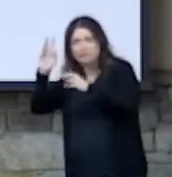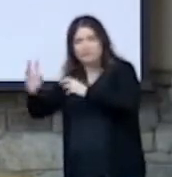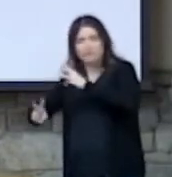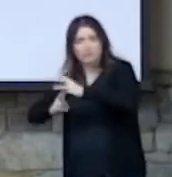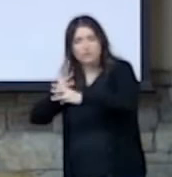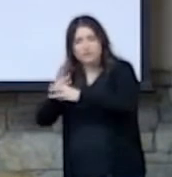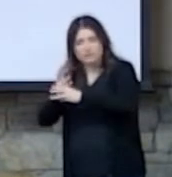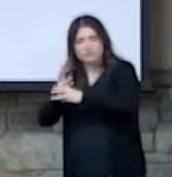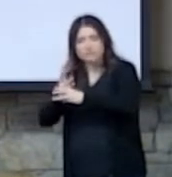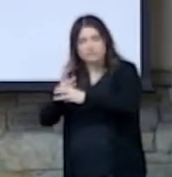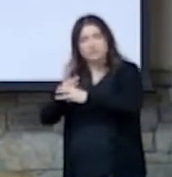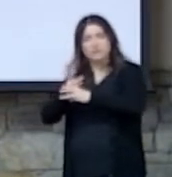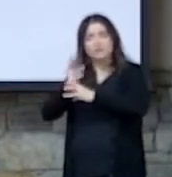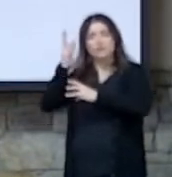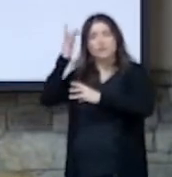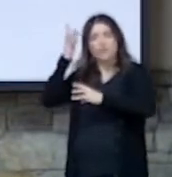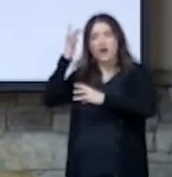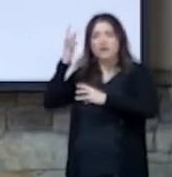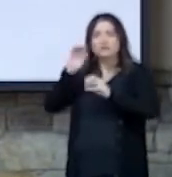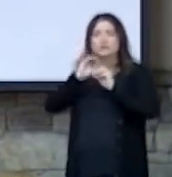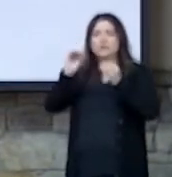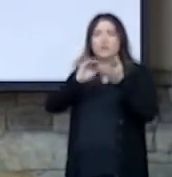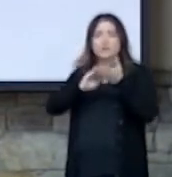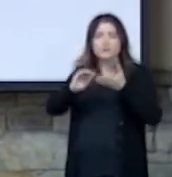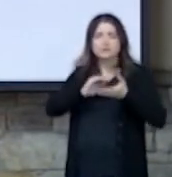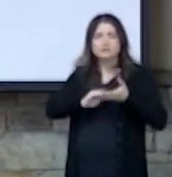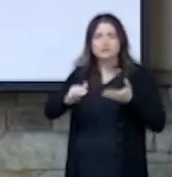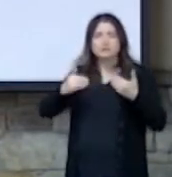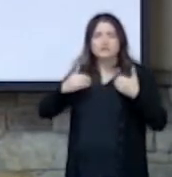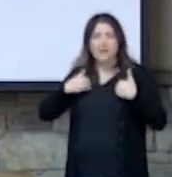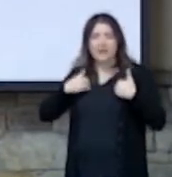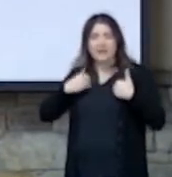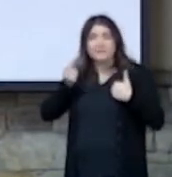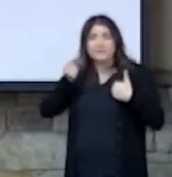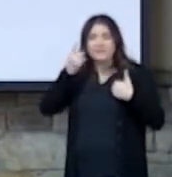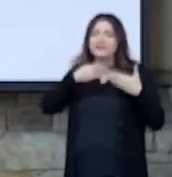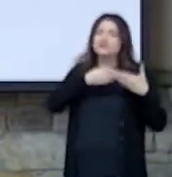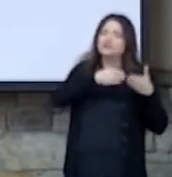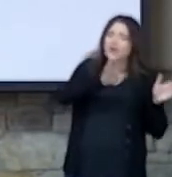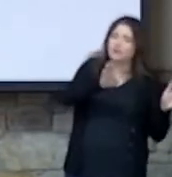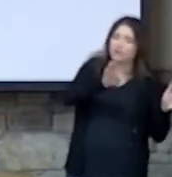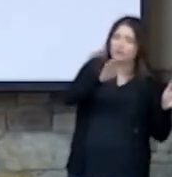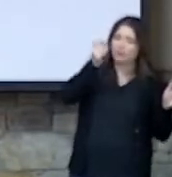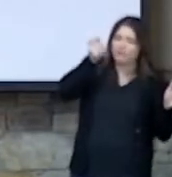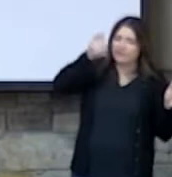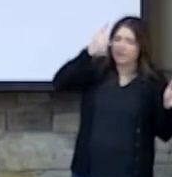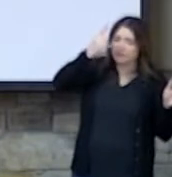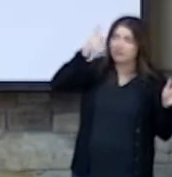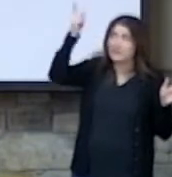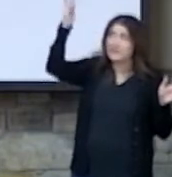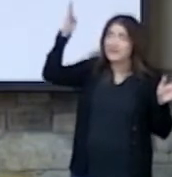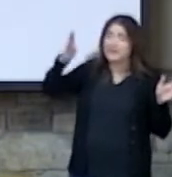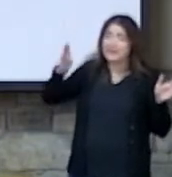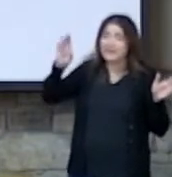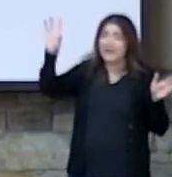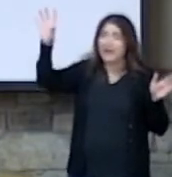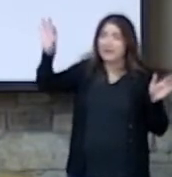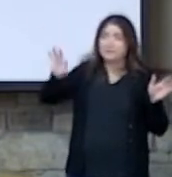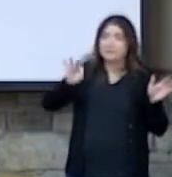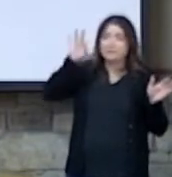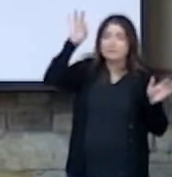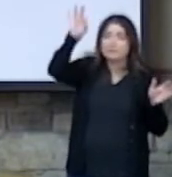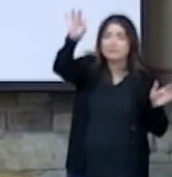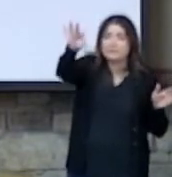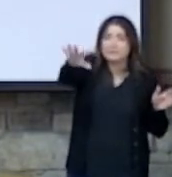have been made so that they are without excuse. You see, that's general revelation. God puts something inside of us